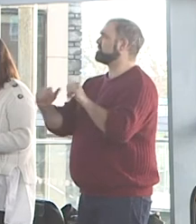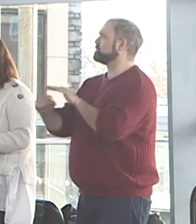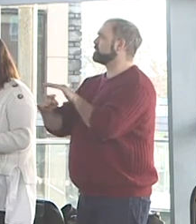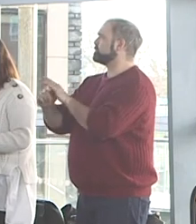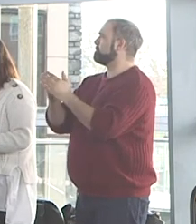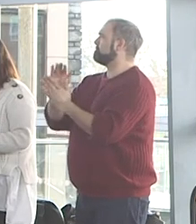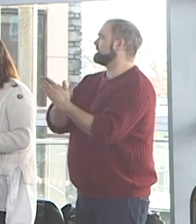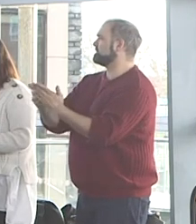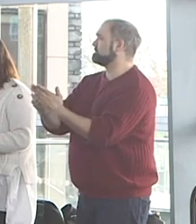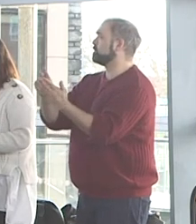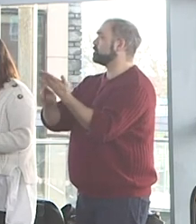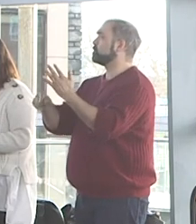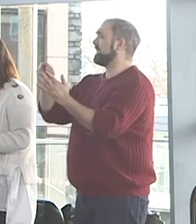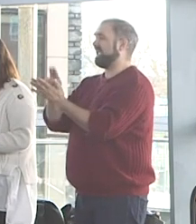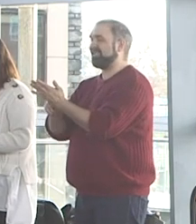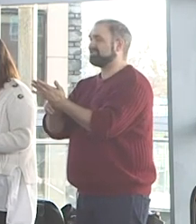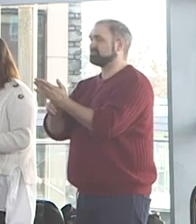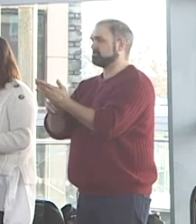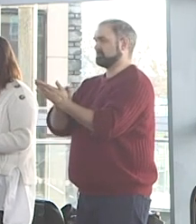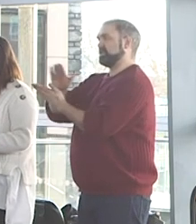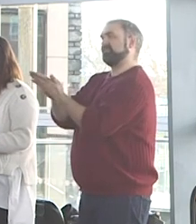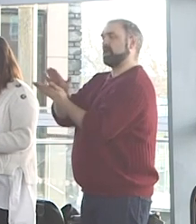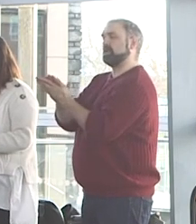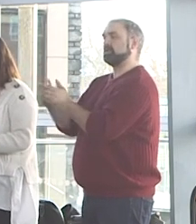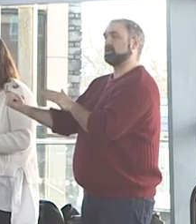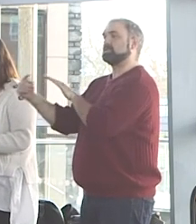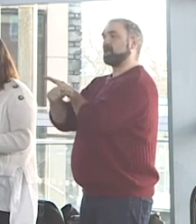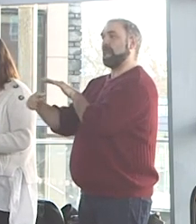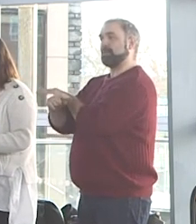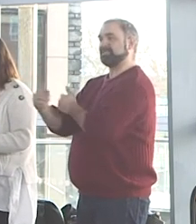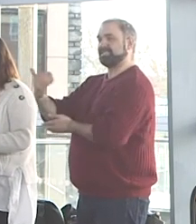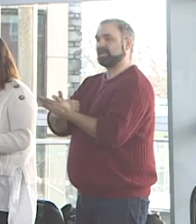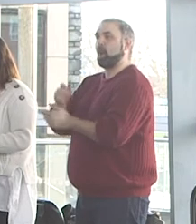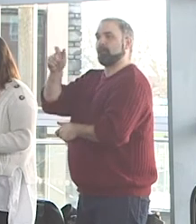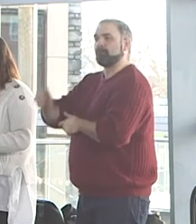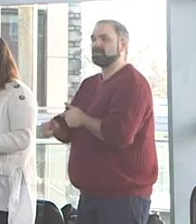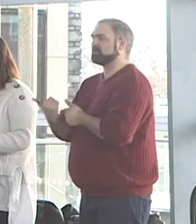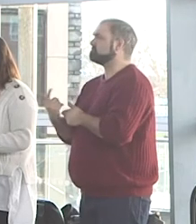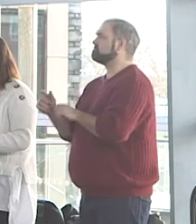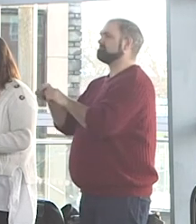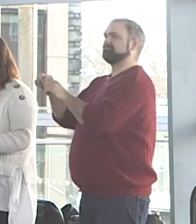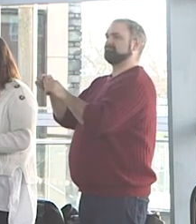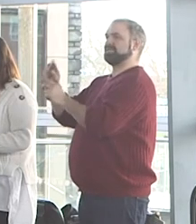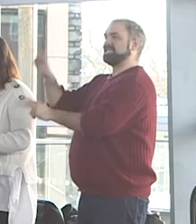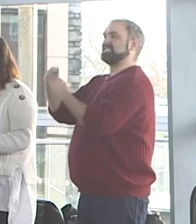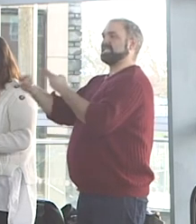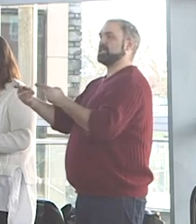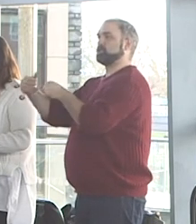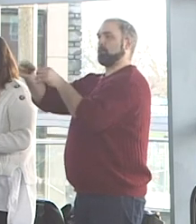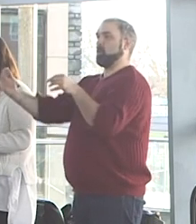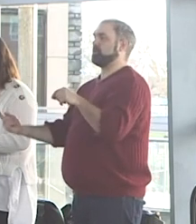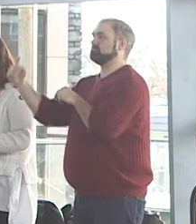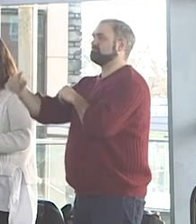The UNHRC defines asylum seeker as a person who has crossed international borders looking for protection but